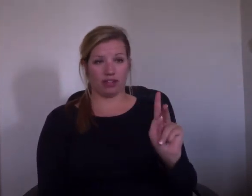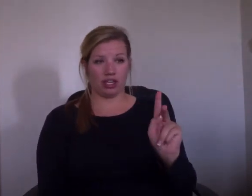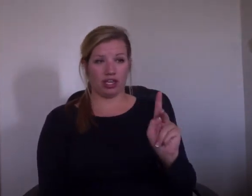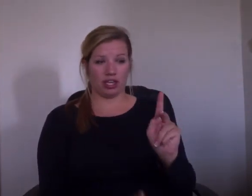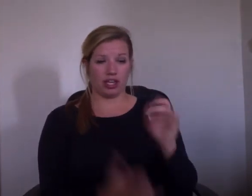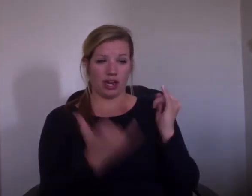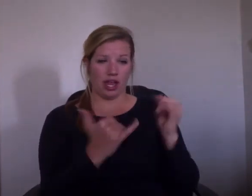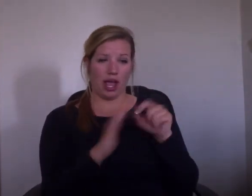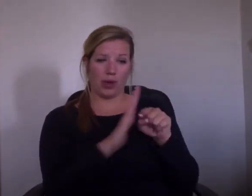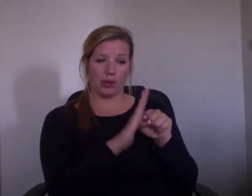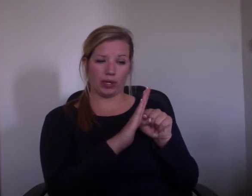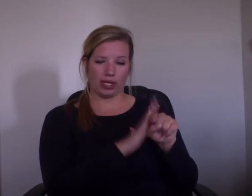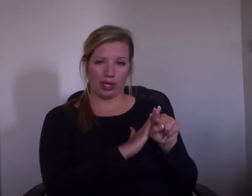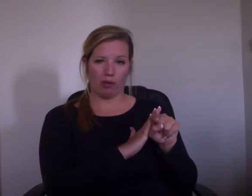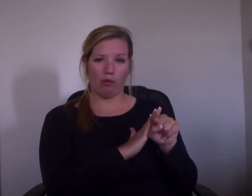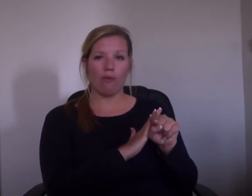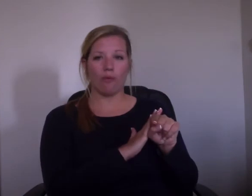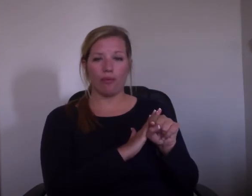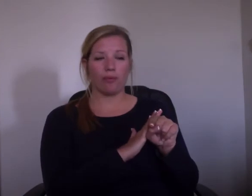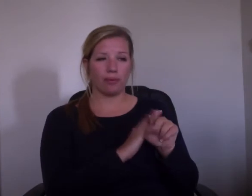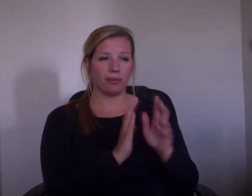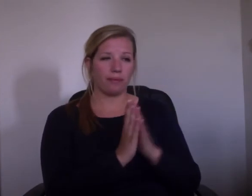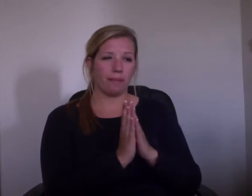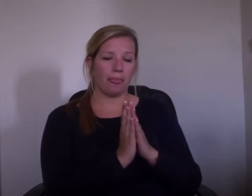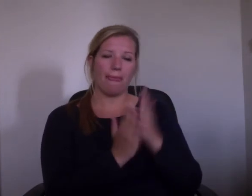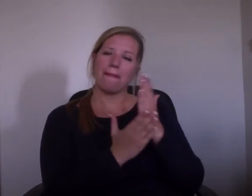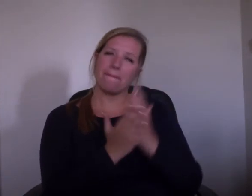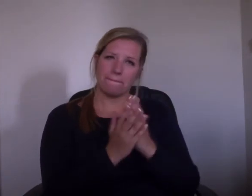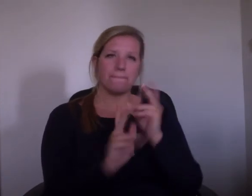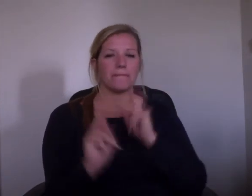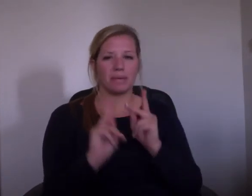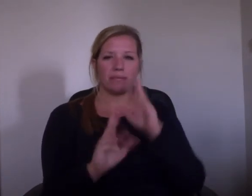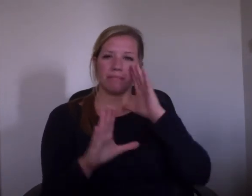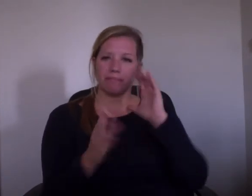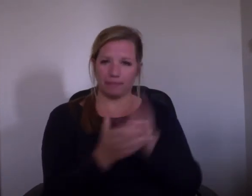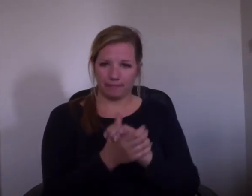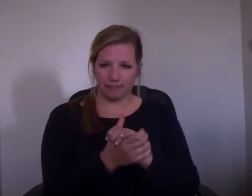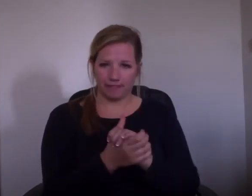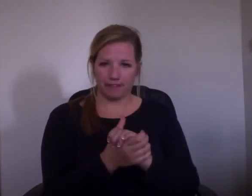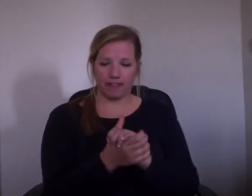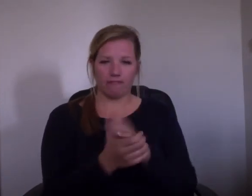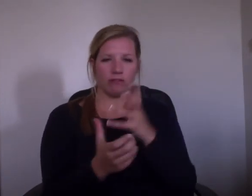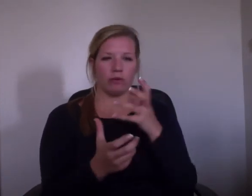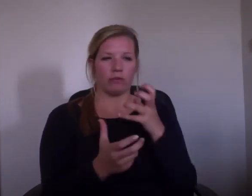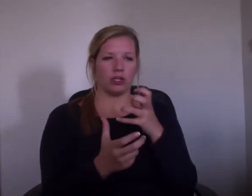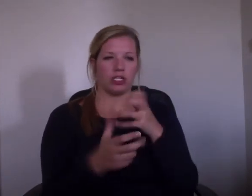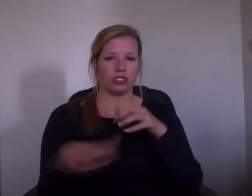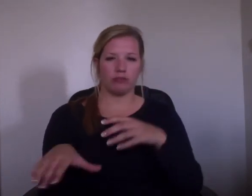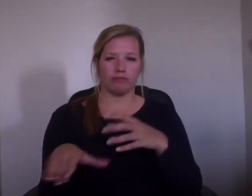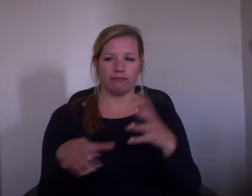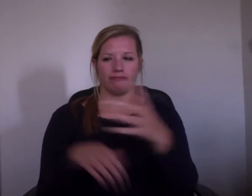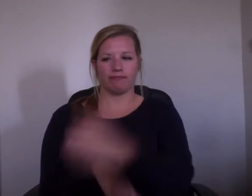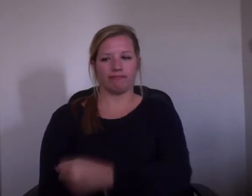he, some believe, wanted to pull the U.S. out of Vietnam, but the